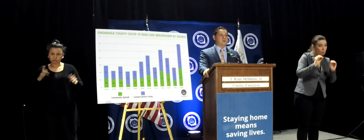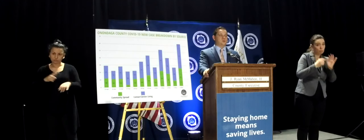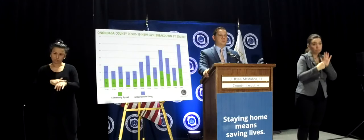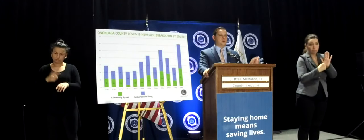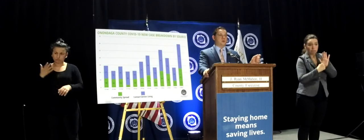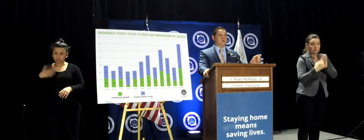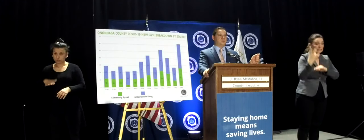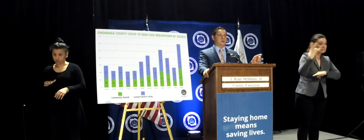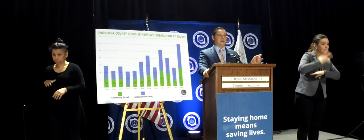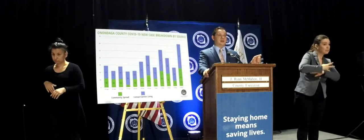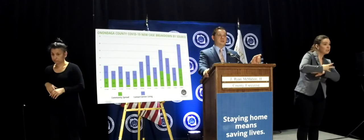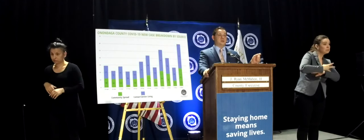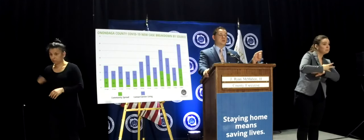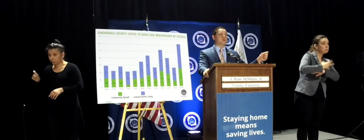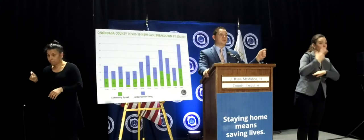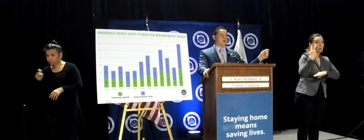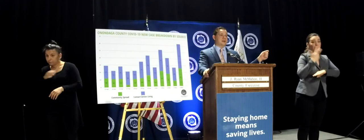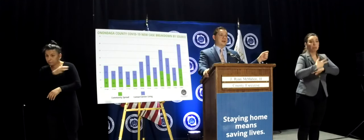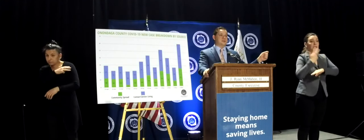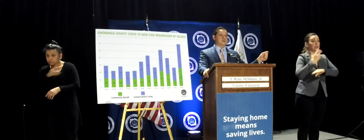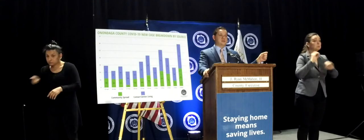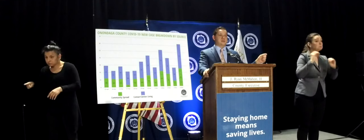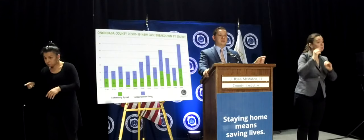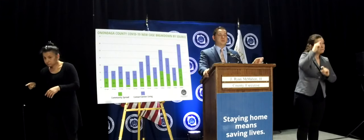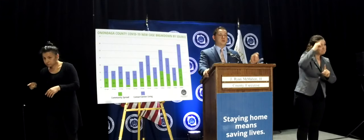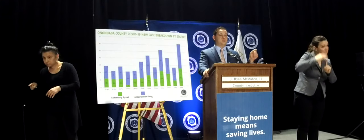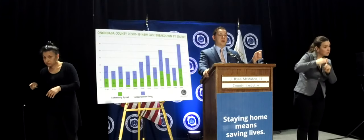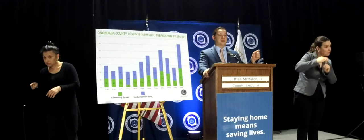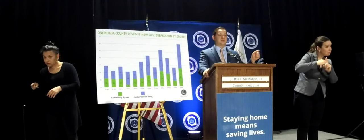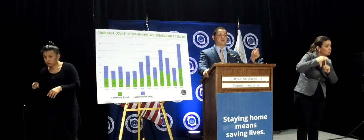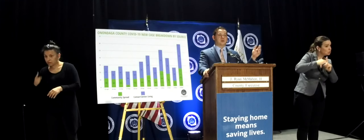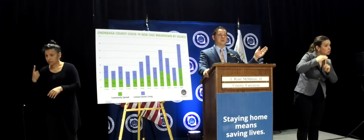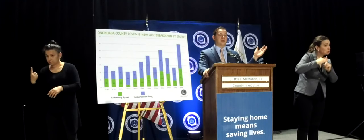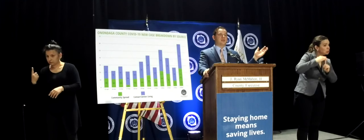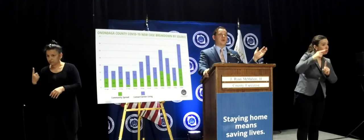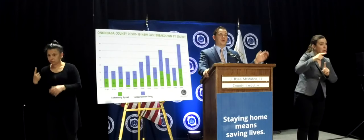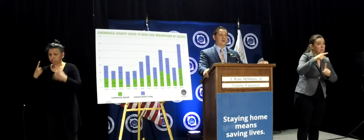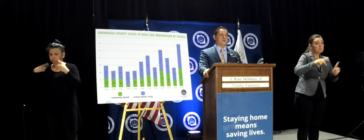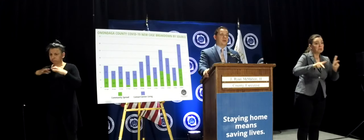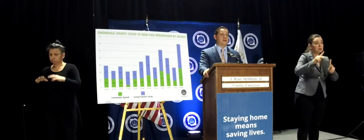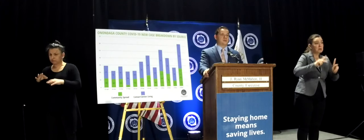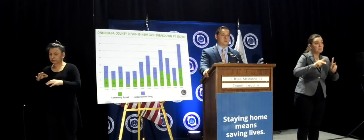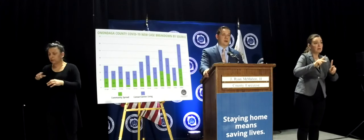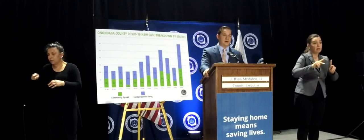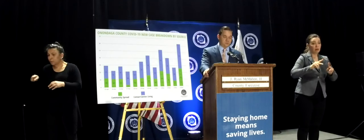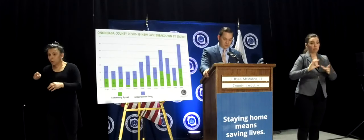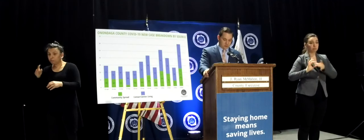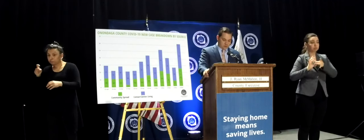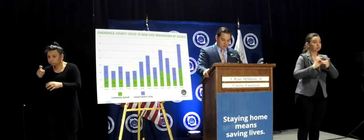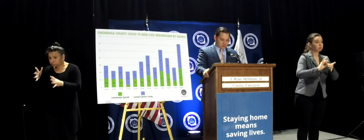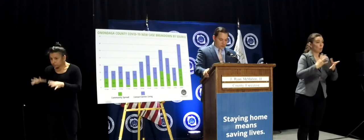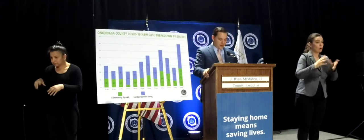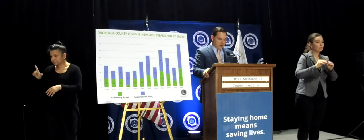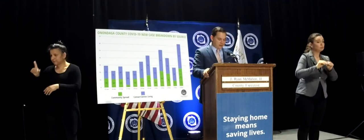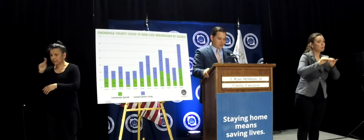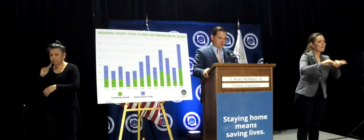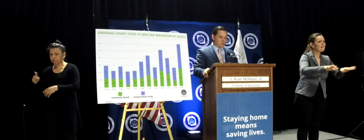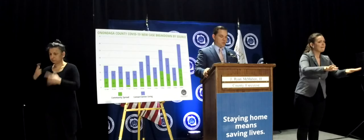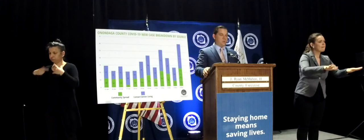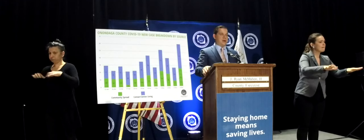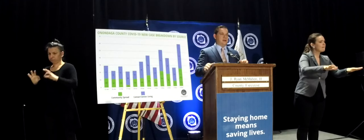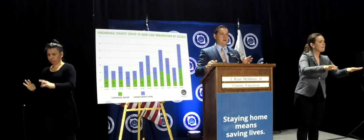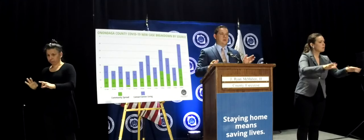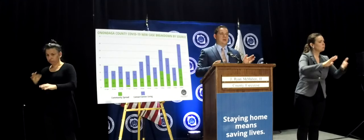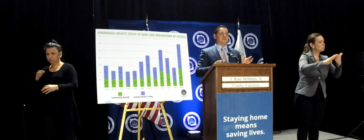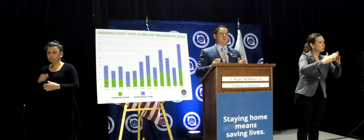and those would only be related to the community spread cases. Community spread cases are only about 1/3 of our cases right now. So again,